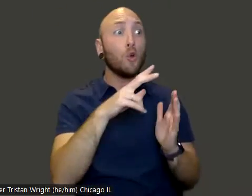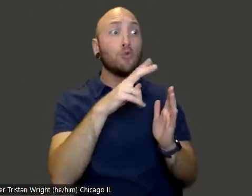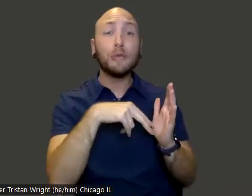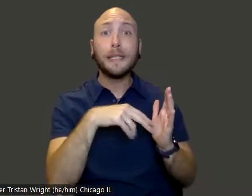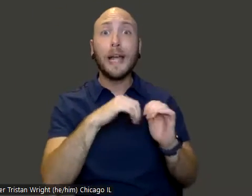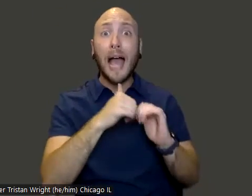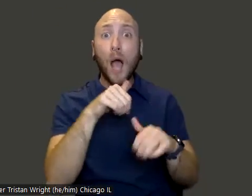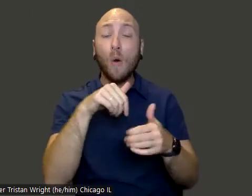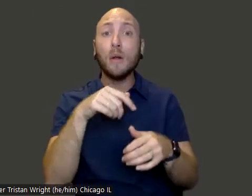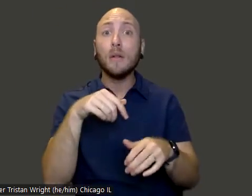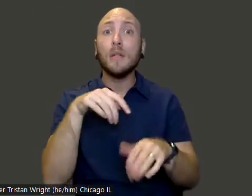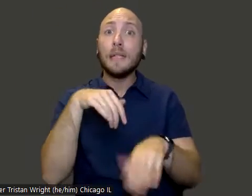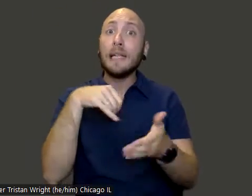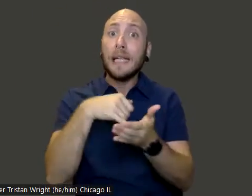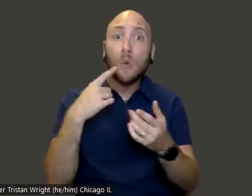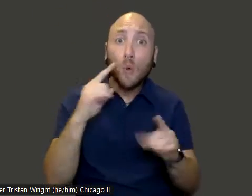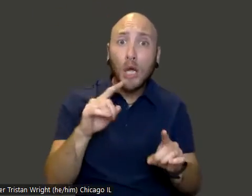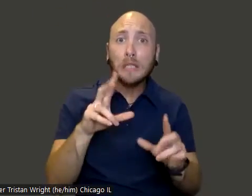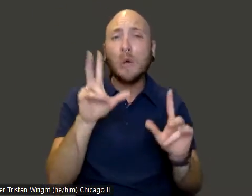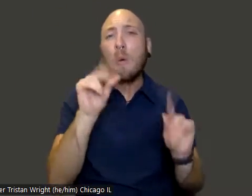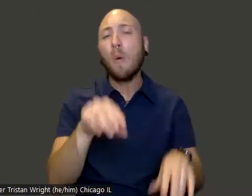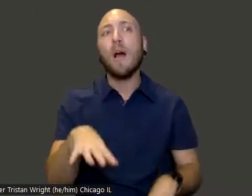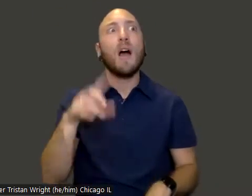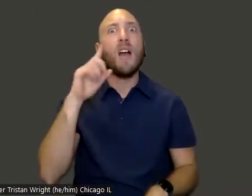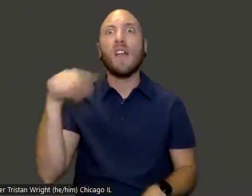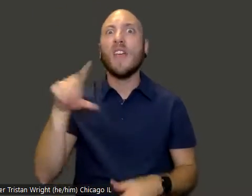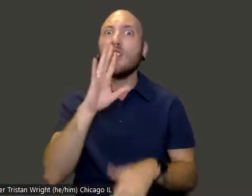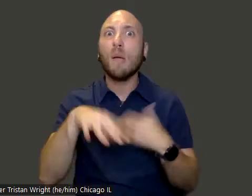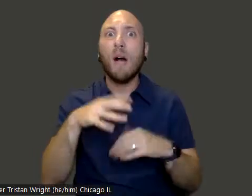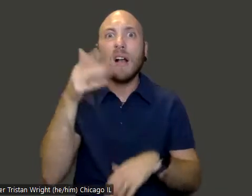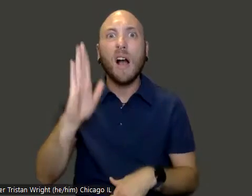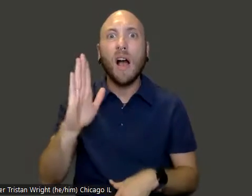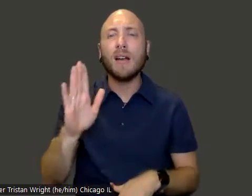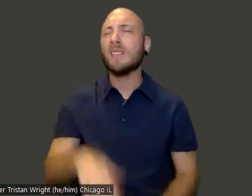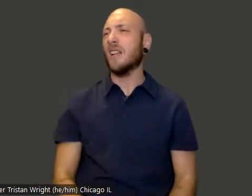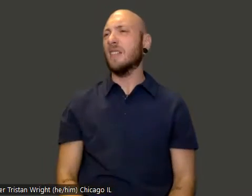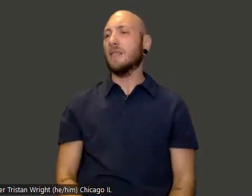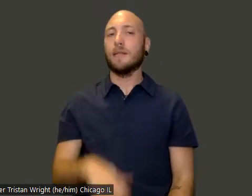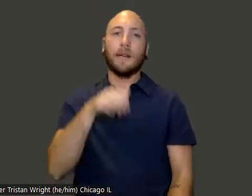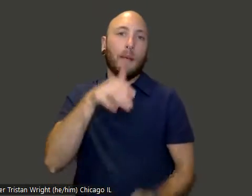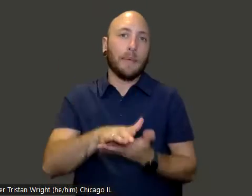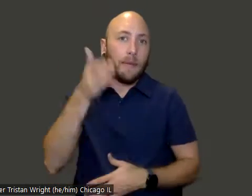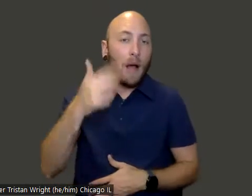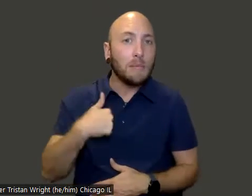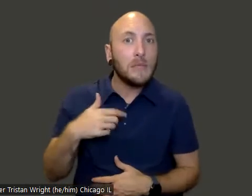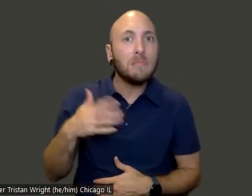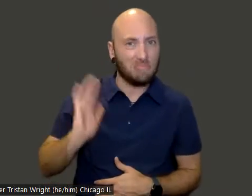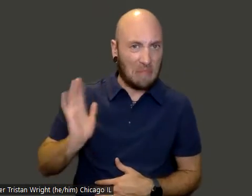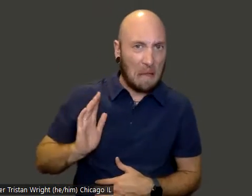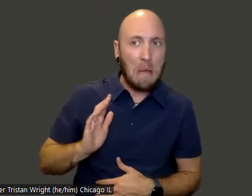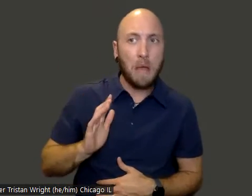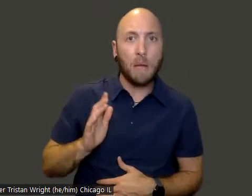was too good for it. They wanted to talk about God. I was angry about God. I didn't believe in God, but I was angry about something I didn't believe in. I mean, figure this stuff out. I